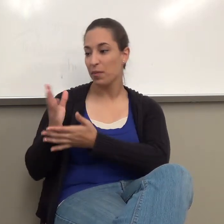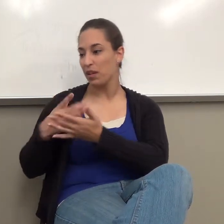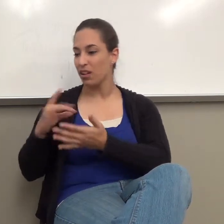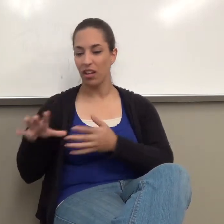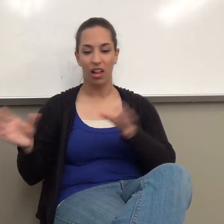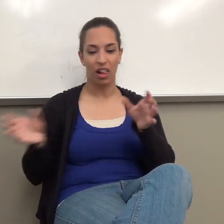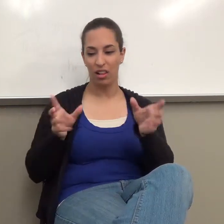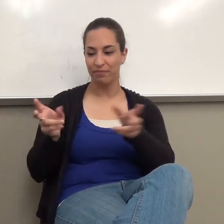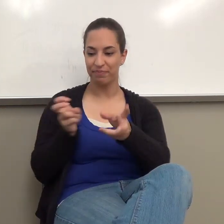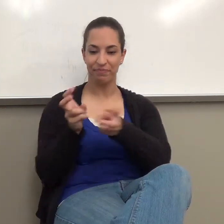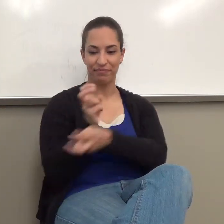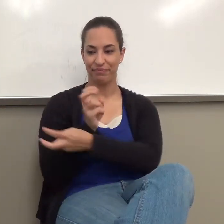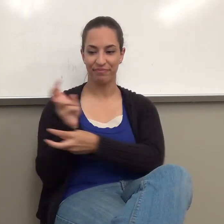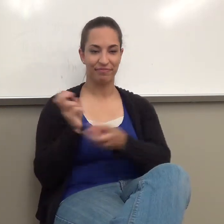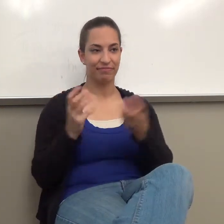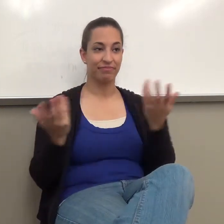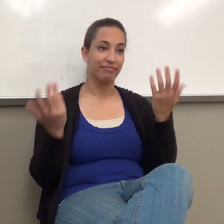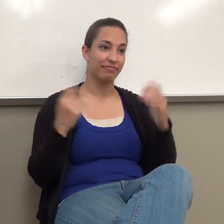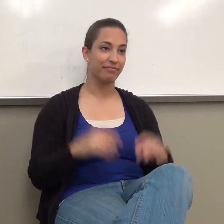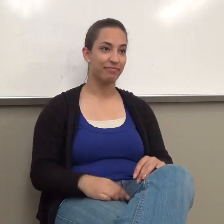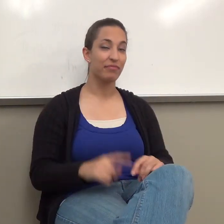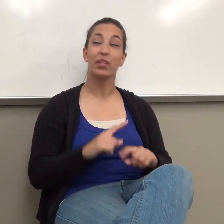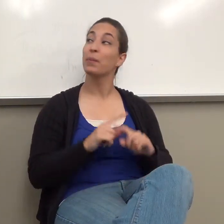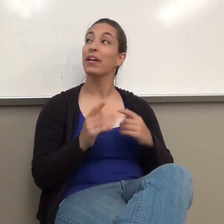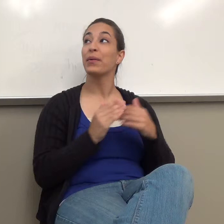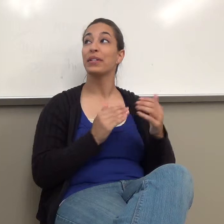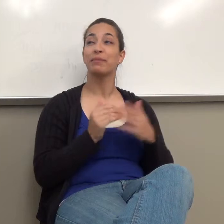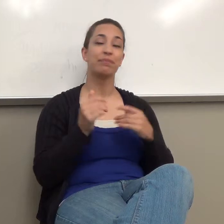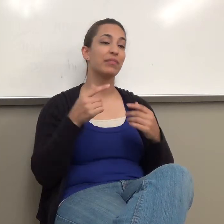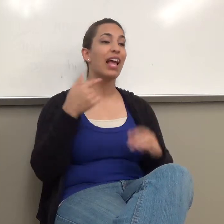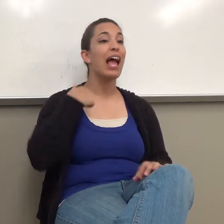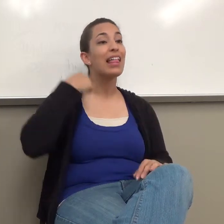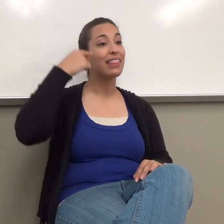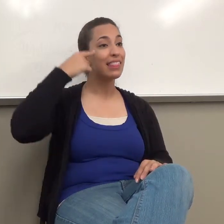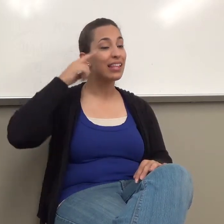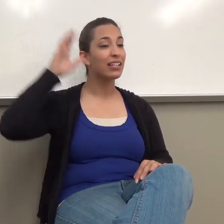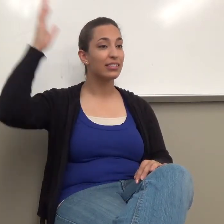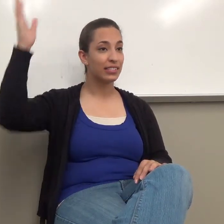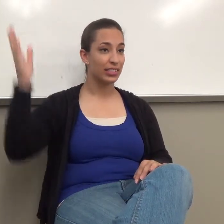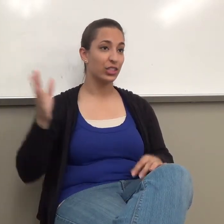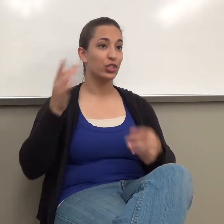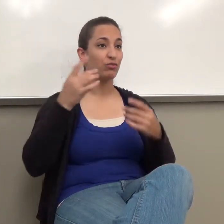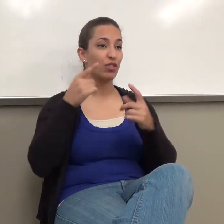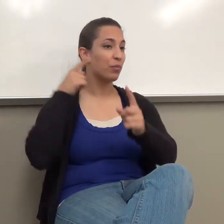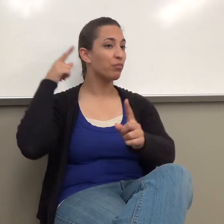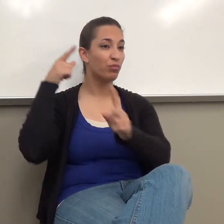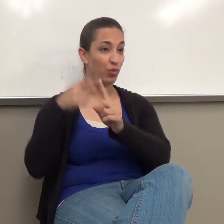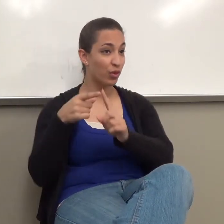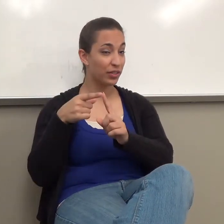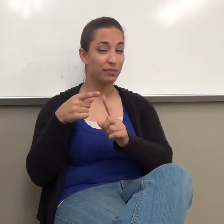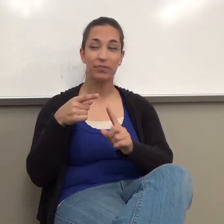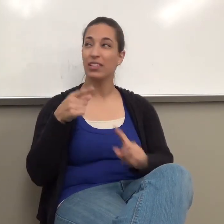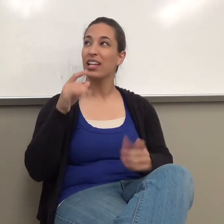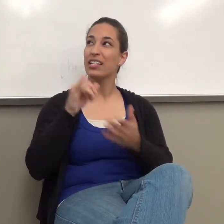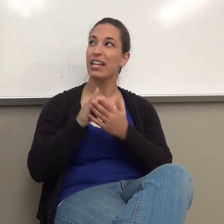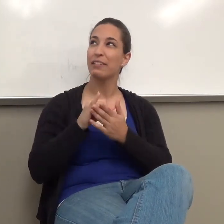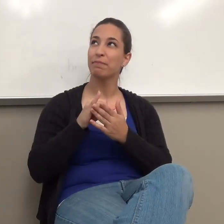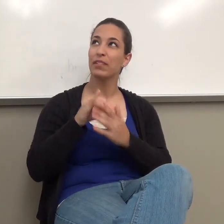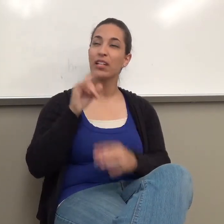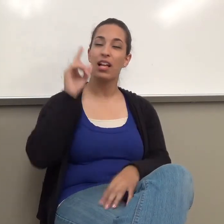and I think what they're getting at here is that this, as a